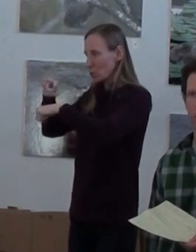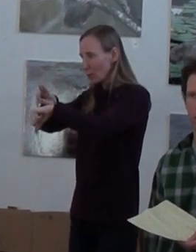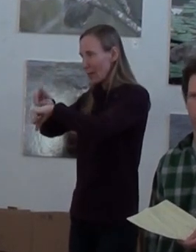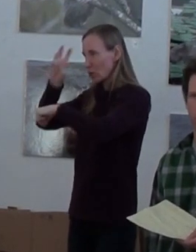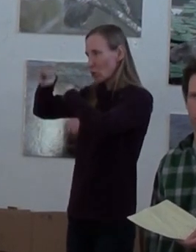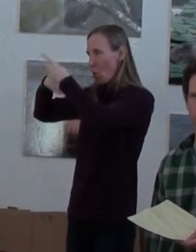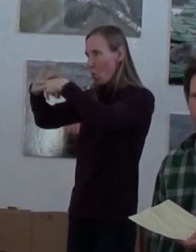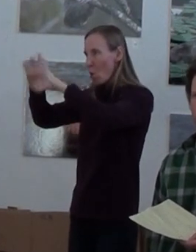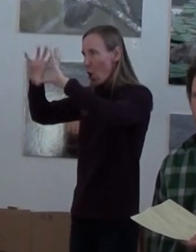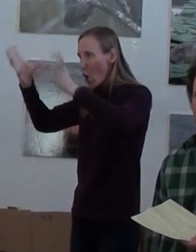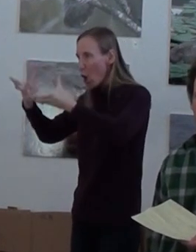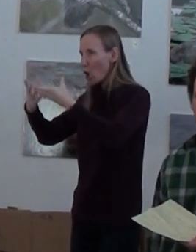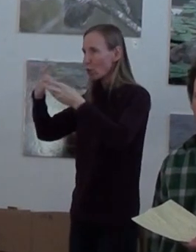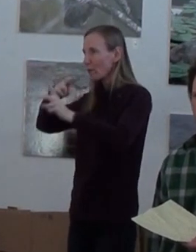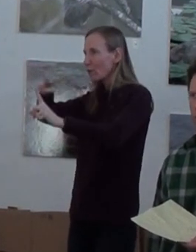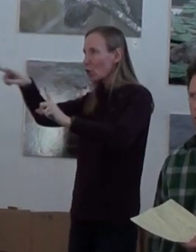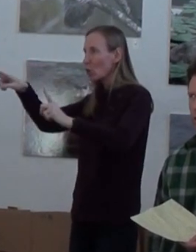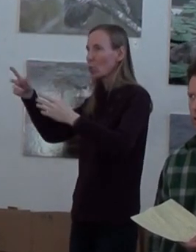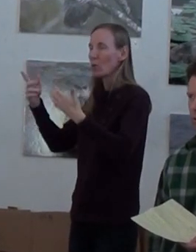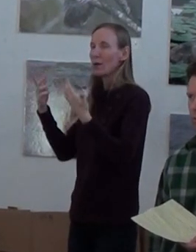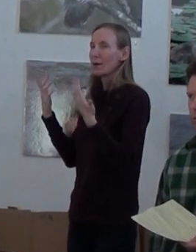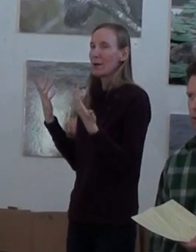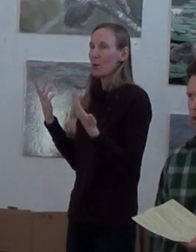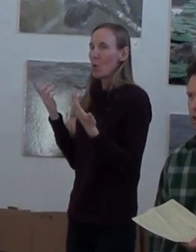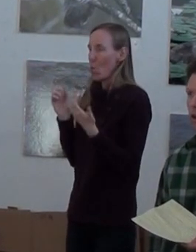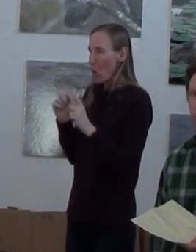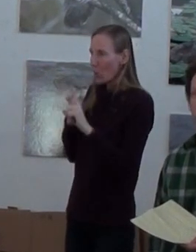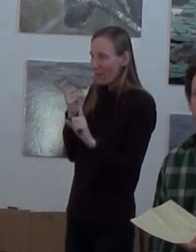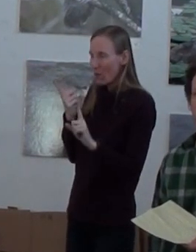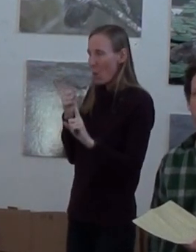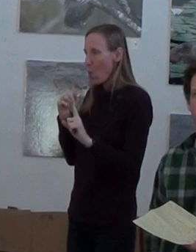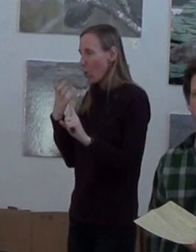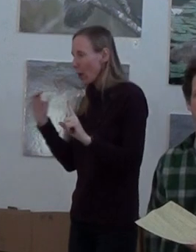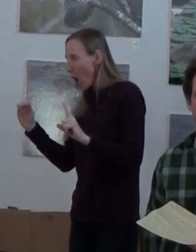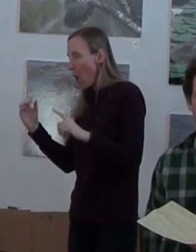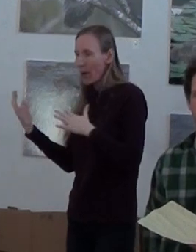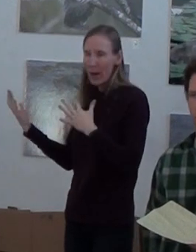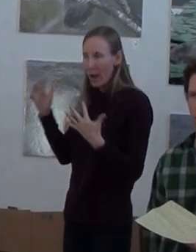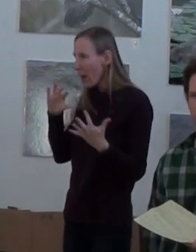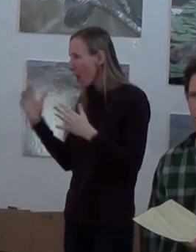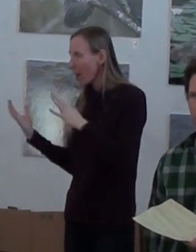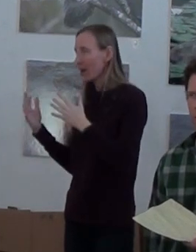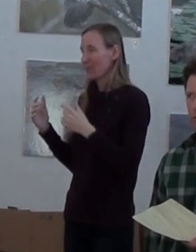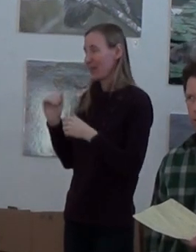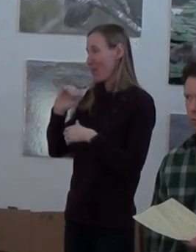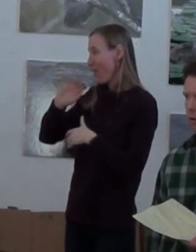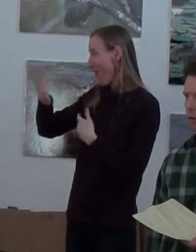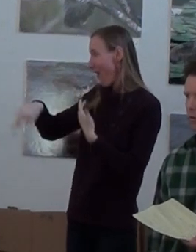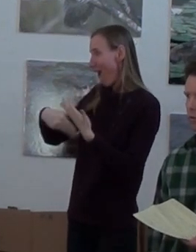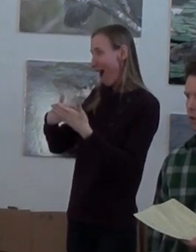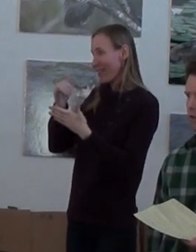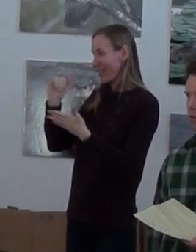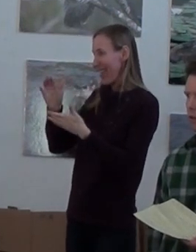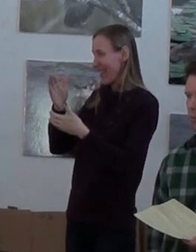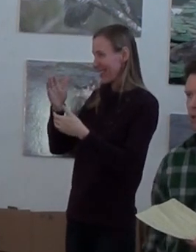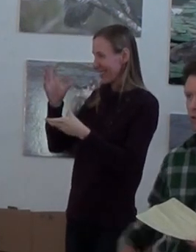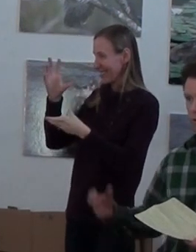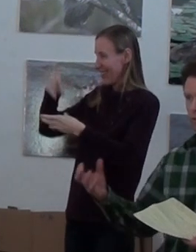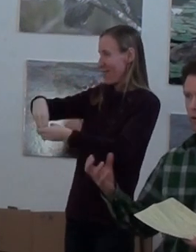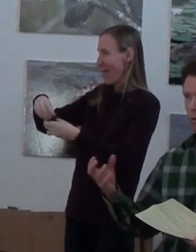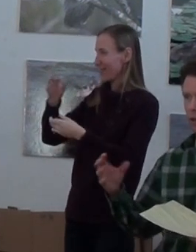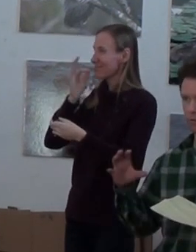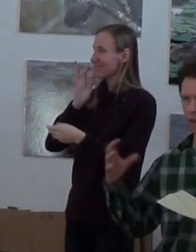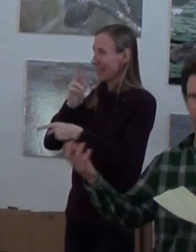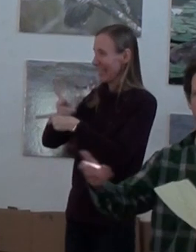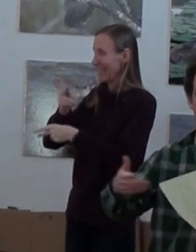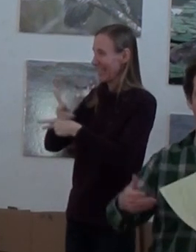worldview, where do we come from, where are we going, you know, and all this. It ties. I mean, beekeeping is one of those things, you know, because it's